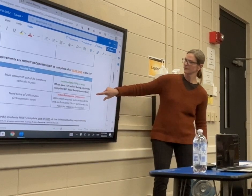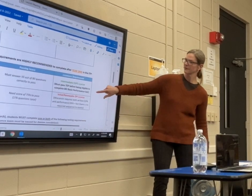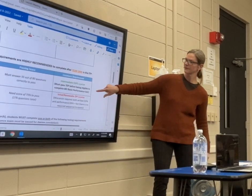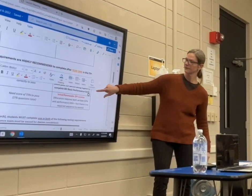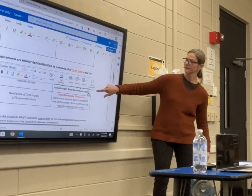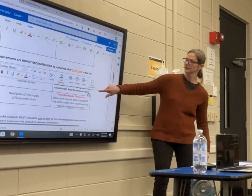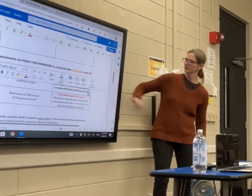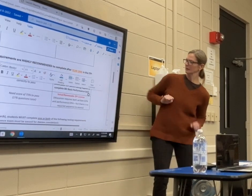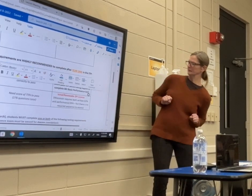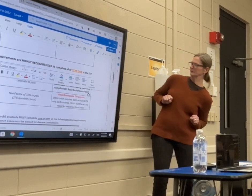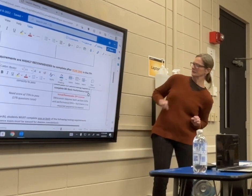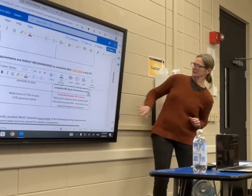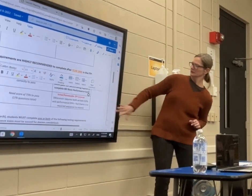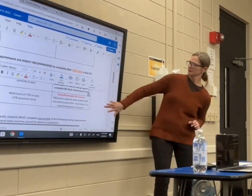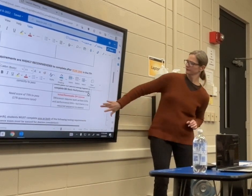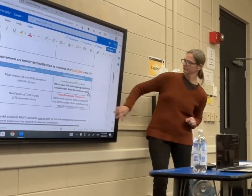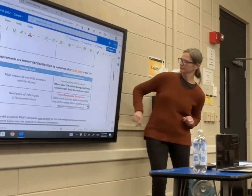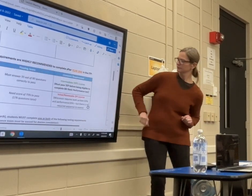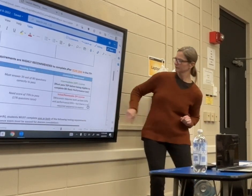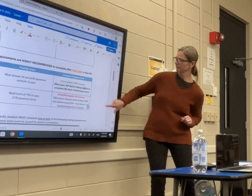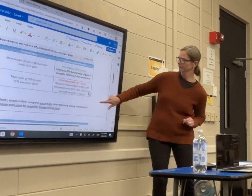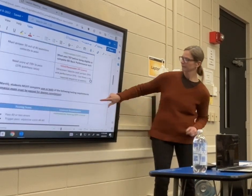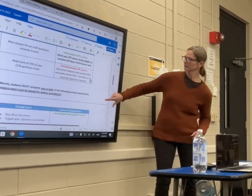So this is what is recommended.